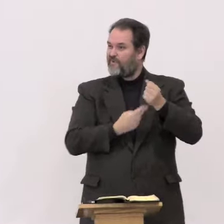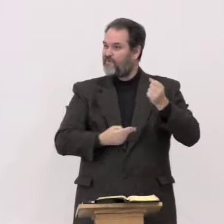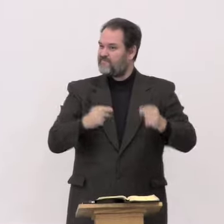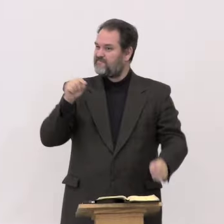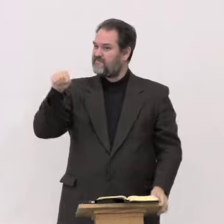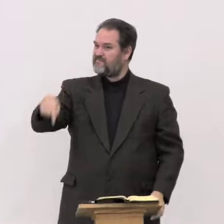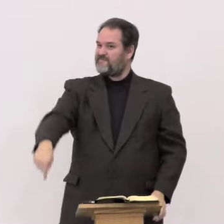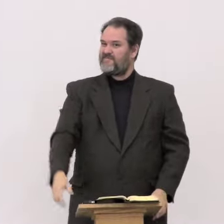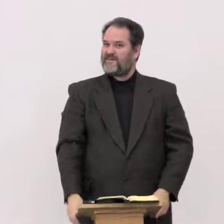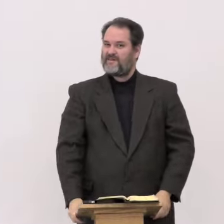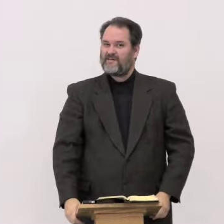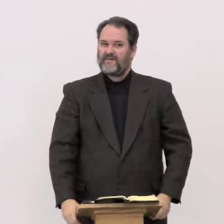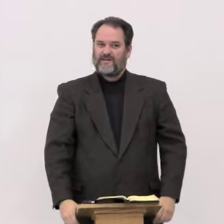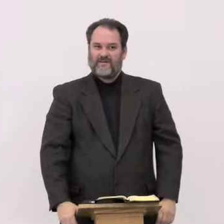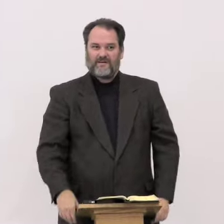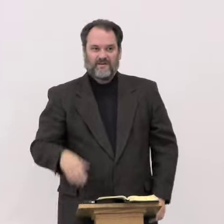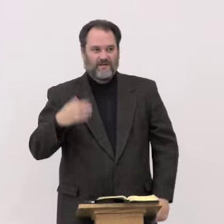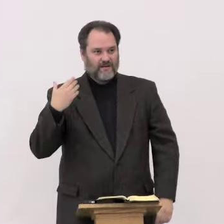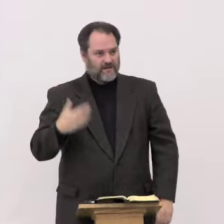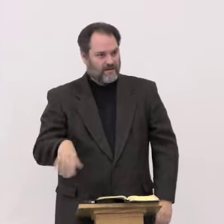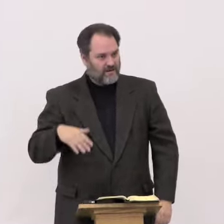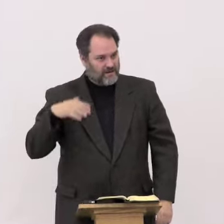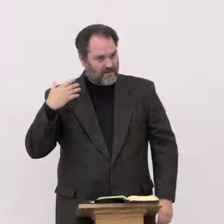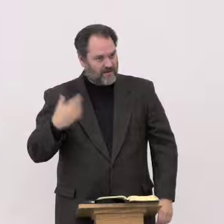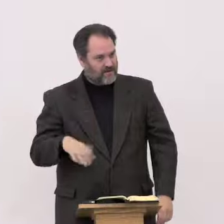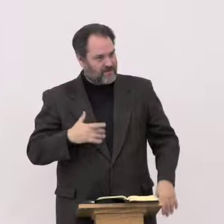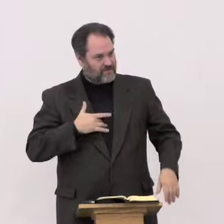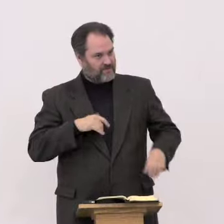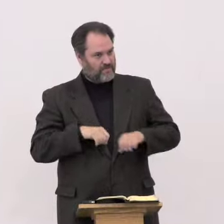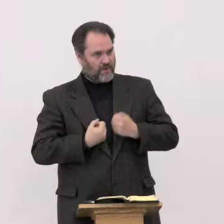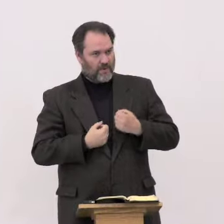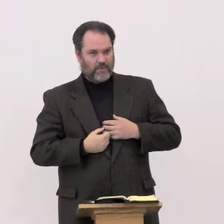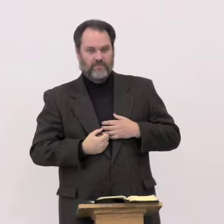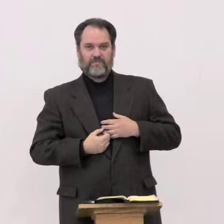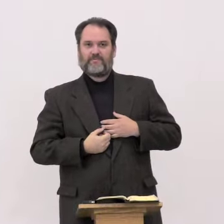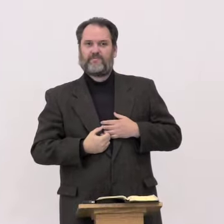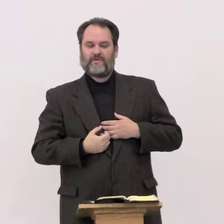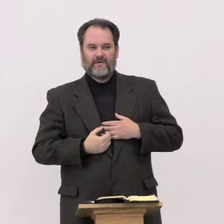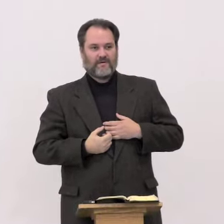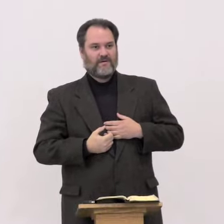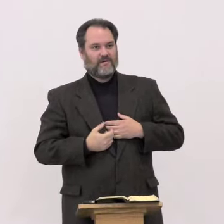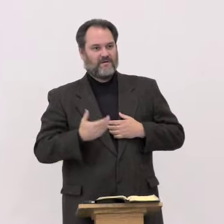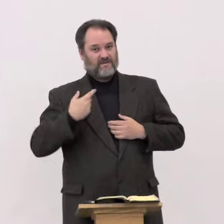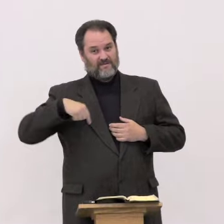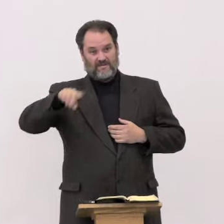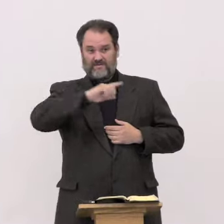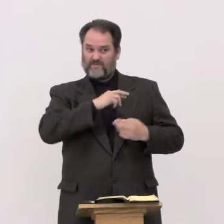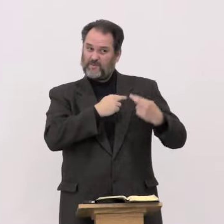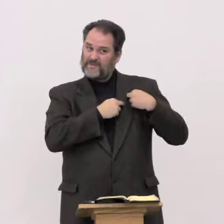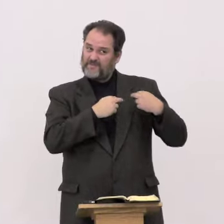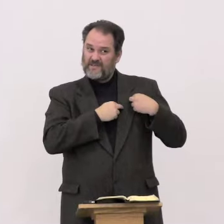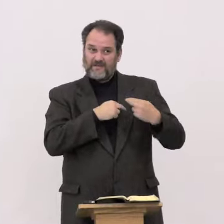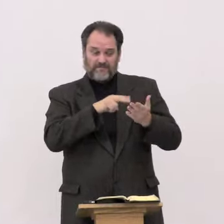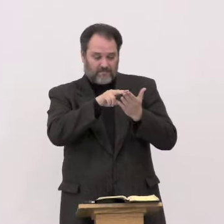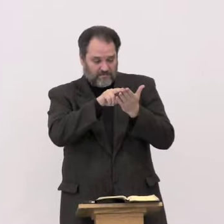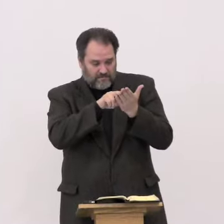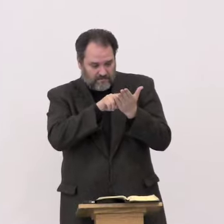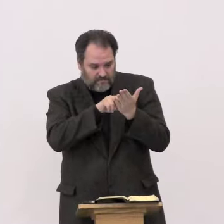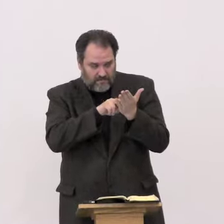He's just leading everyone to hell. He's giving you, he's teaching him, it's called teaching